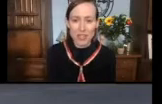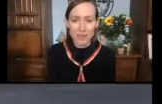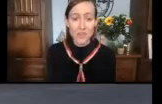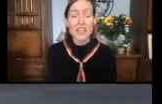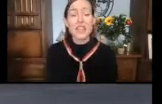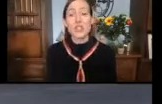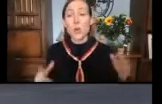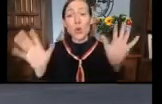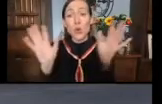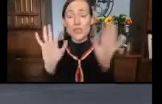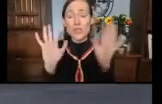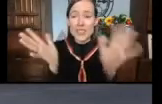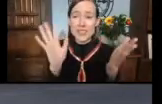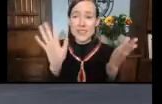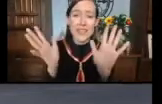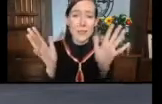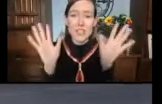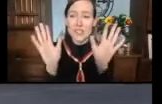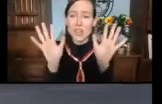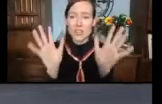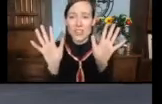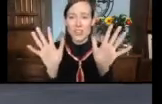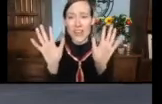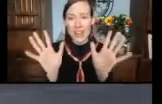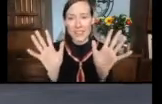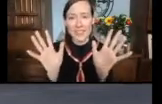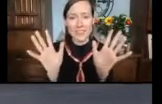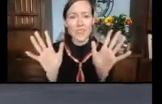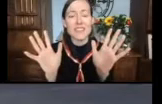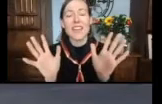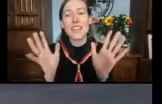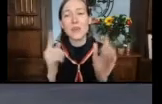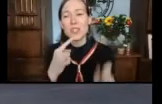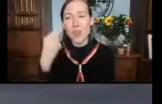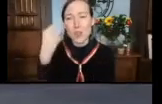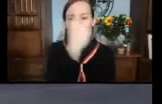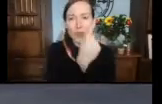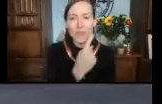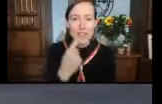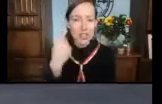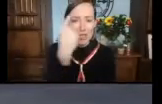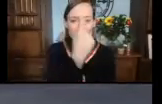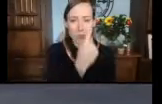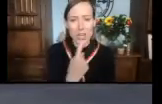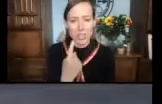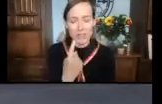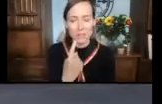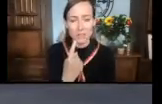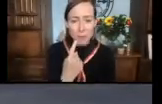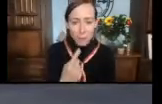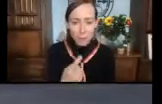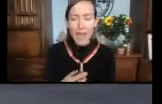language. So sign language is not just your hands. Sign language is also your facial